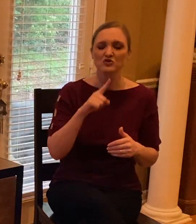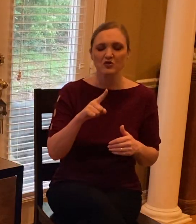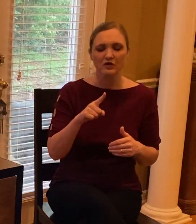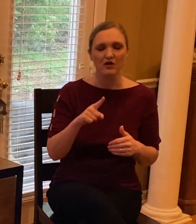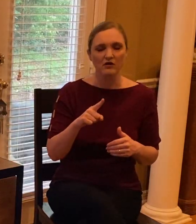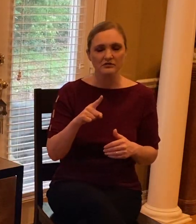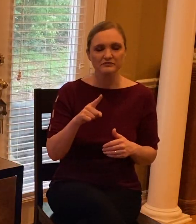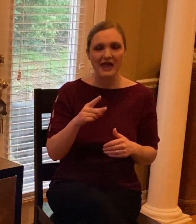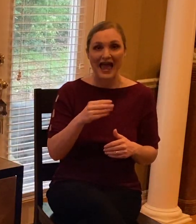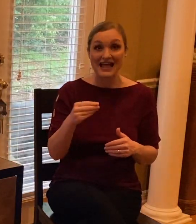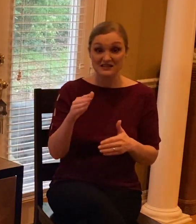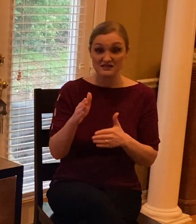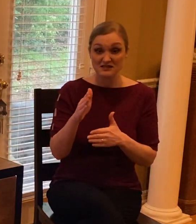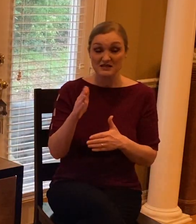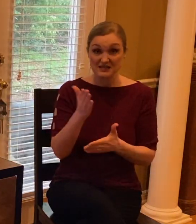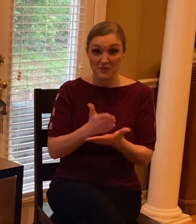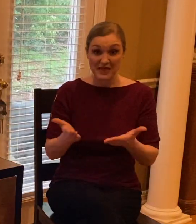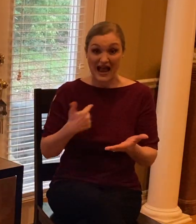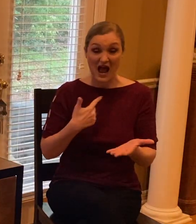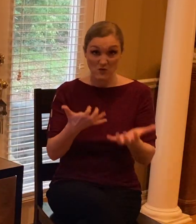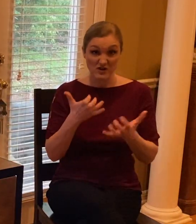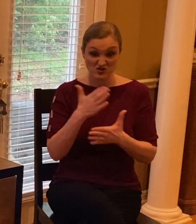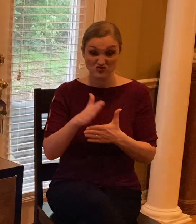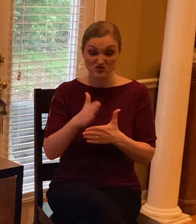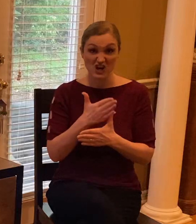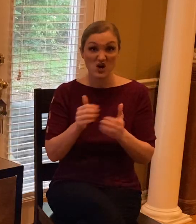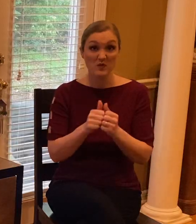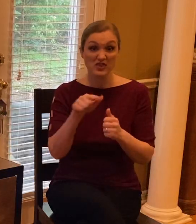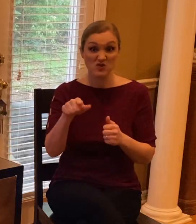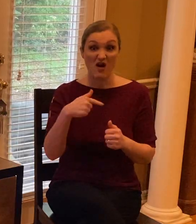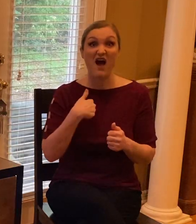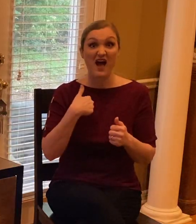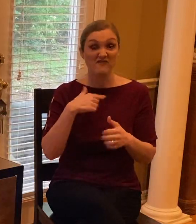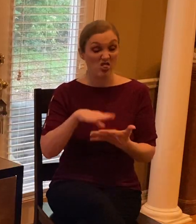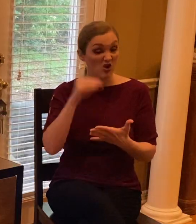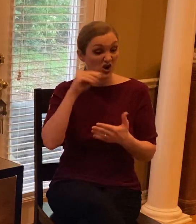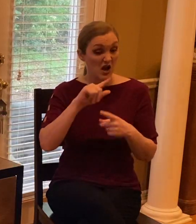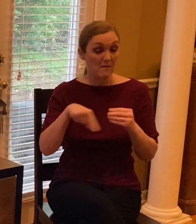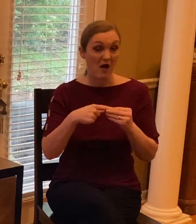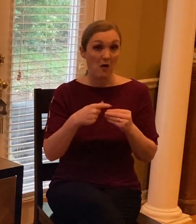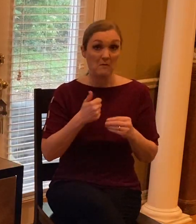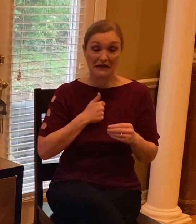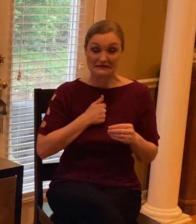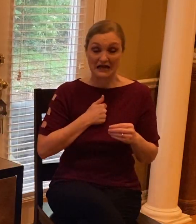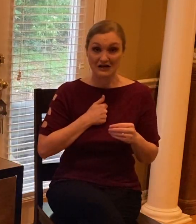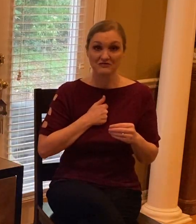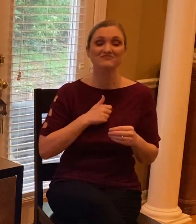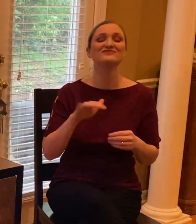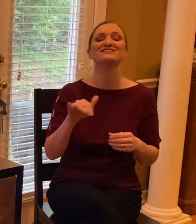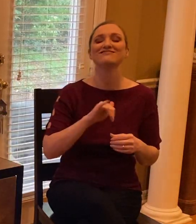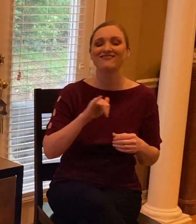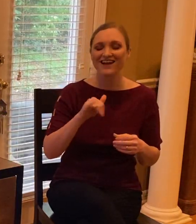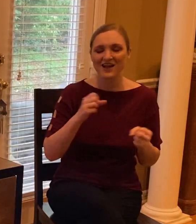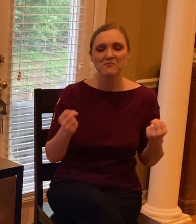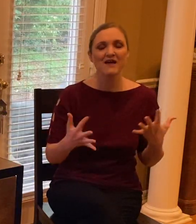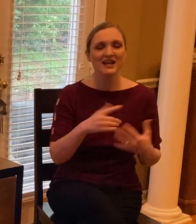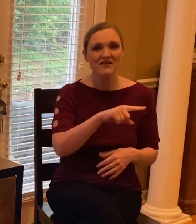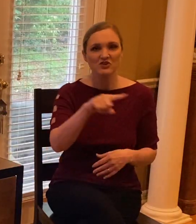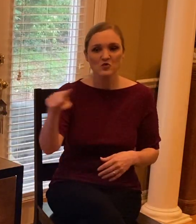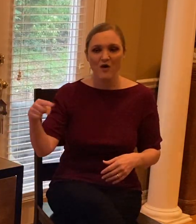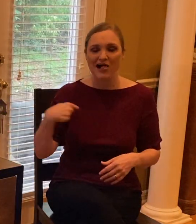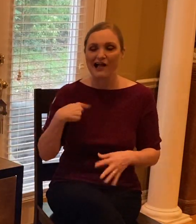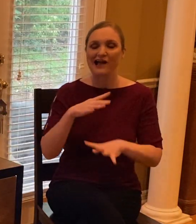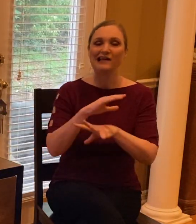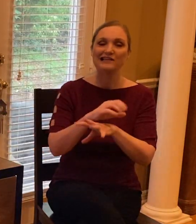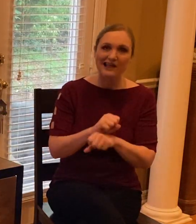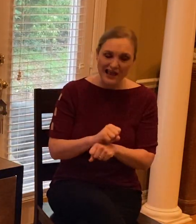And there's something I wanted to share with you that I've learned about myself through all of this. Just like many of you, I tend